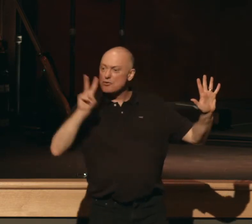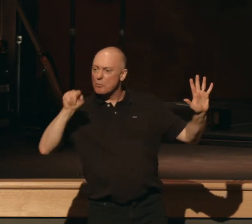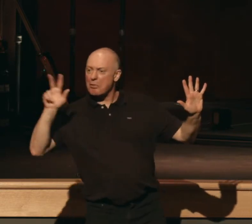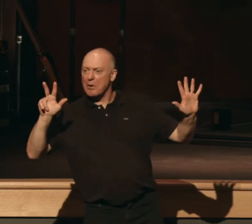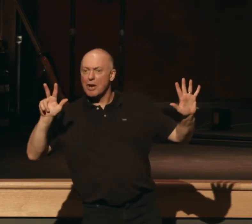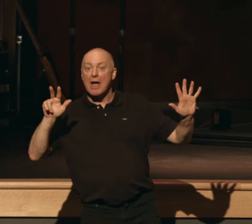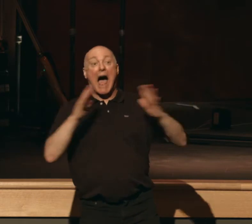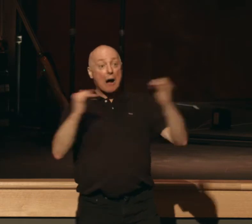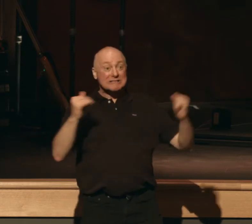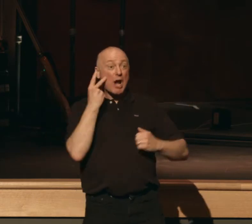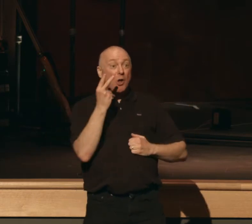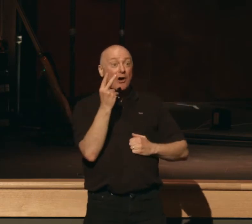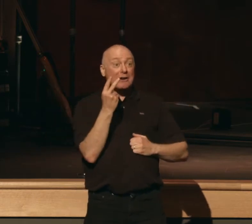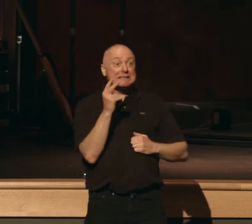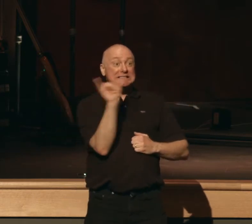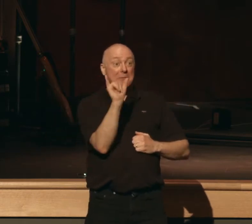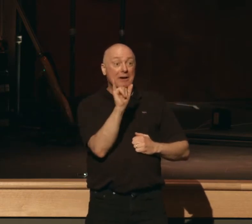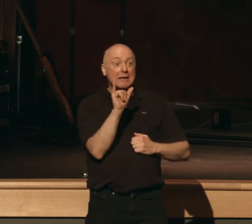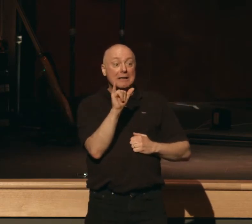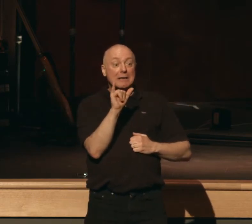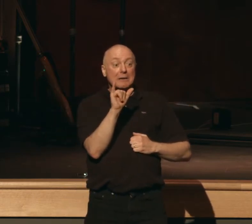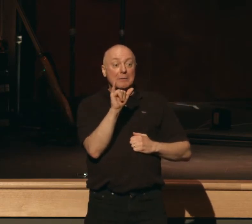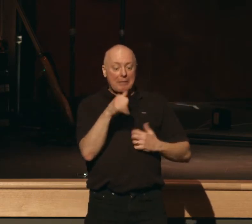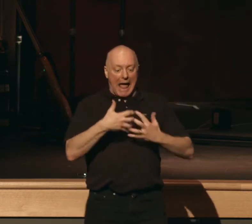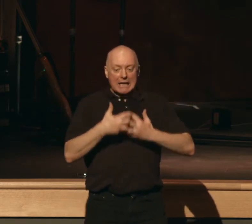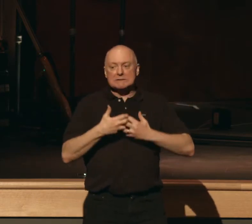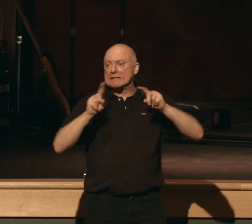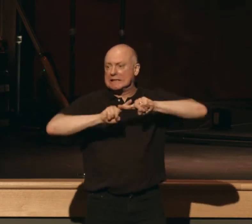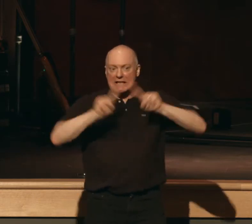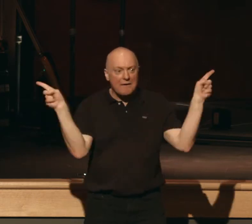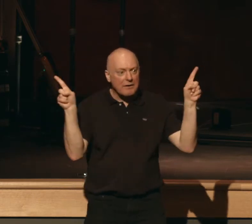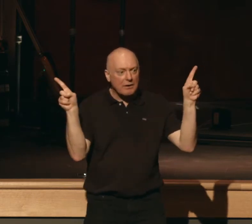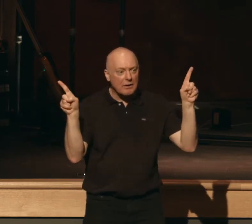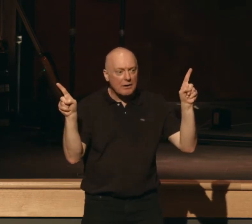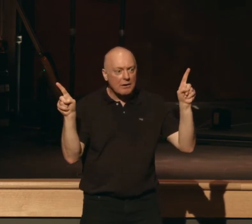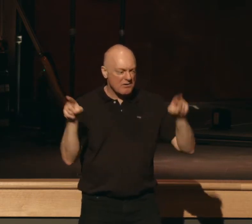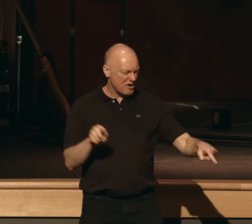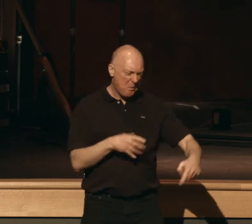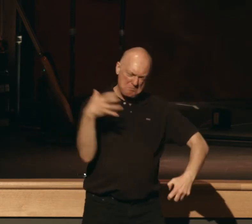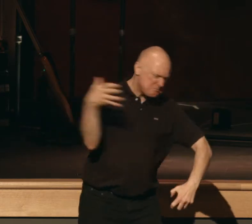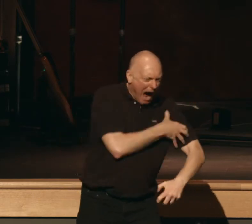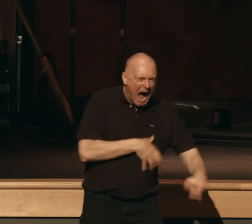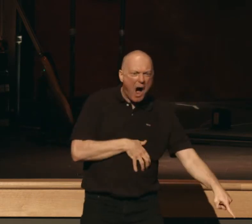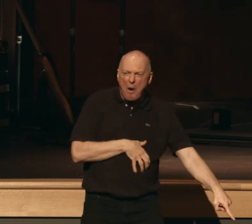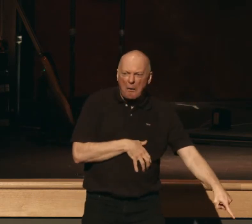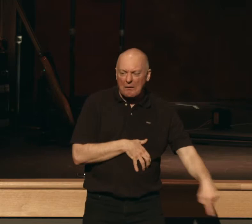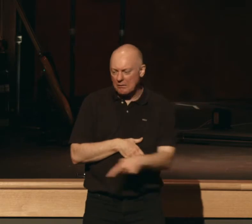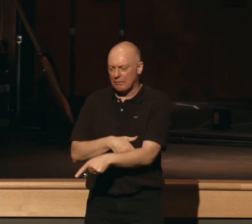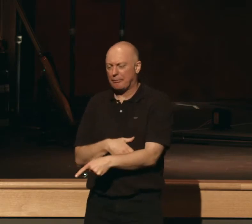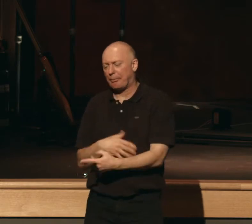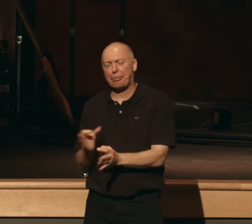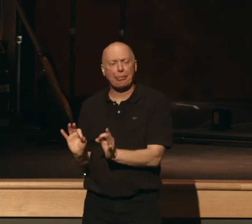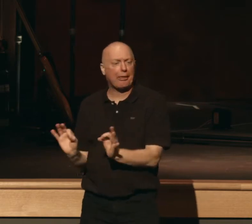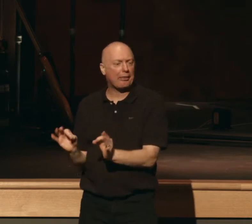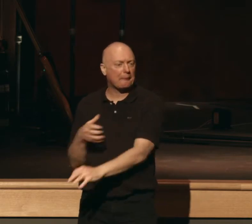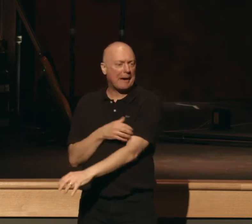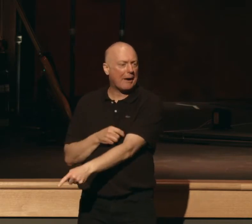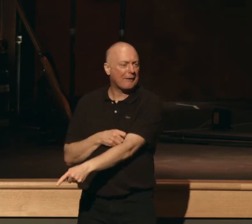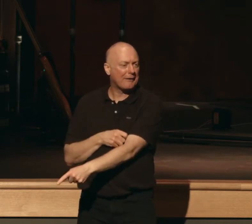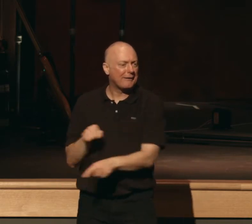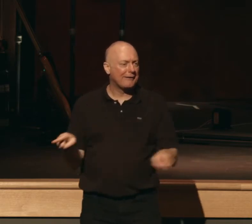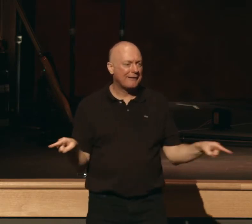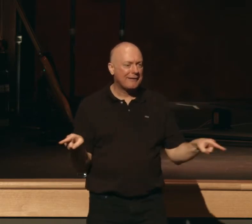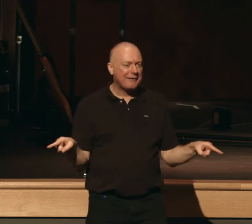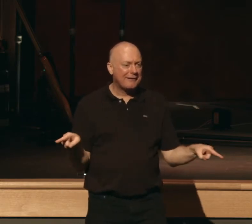similar, but under the hood, they are totally different, okay? Totally different. One has a ton of power, and one has no power at